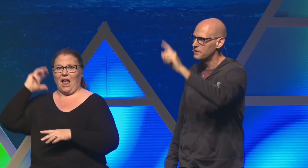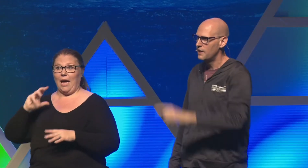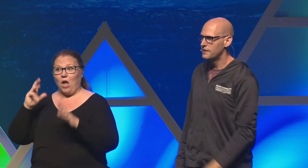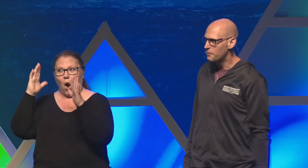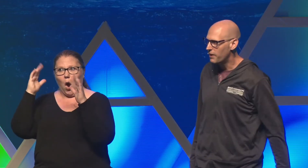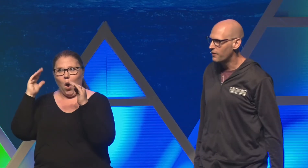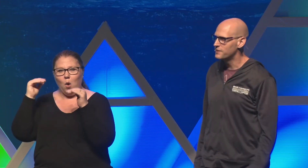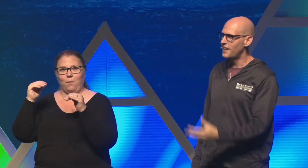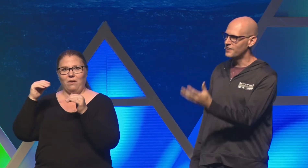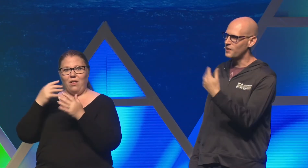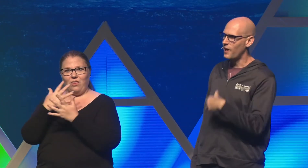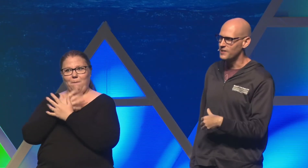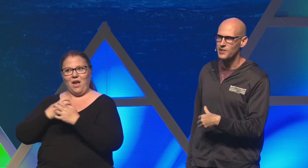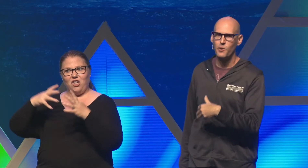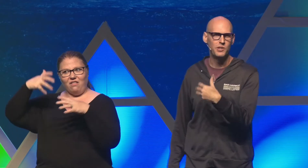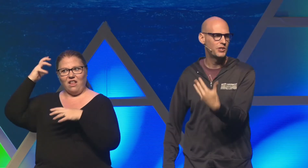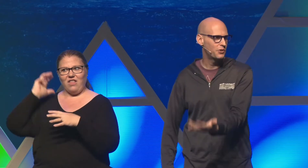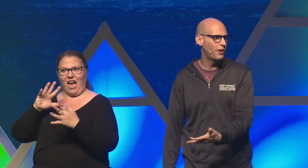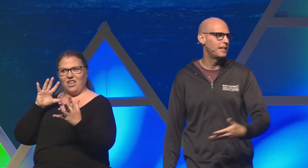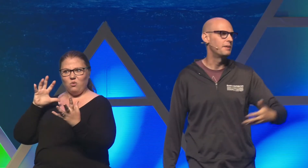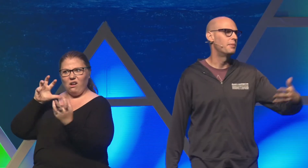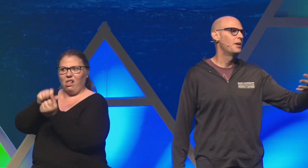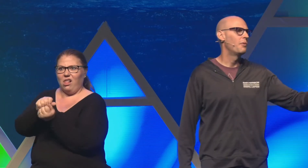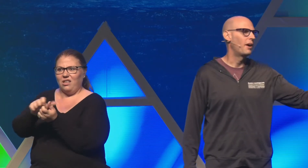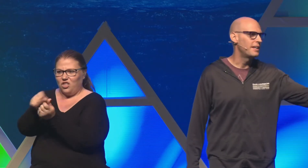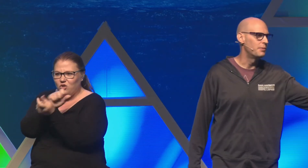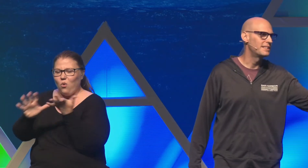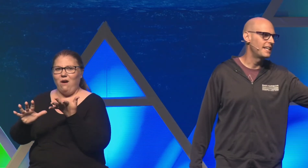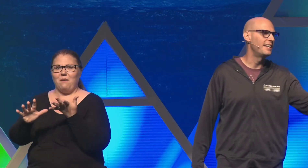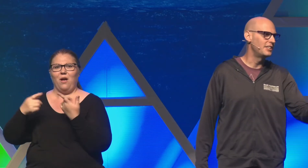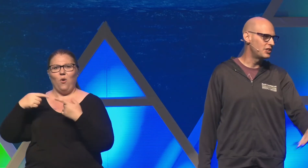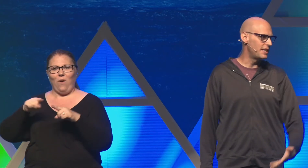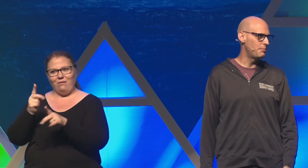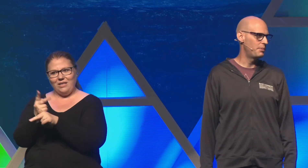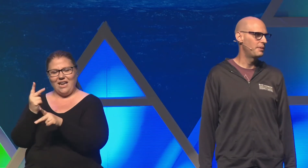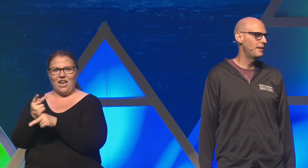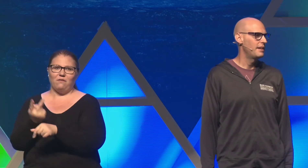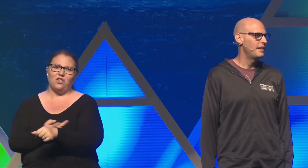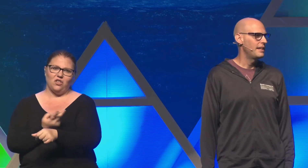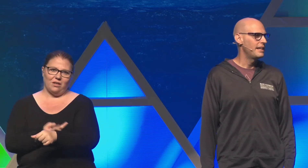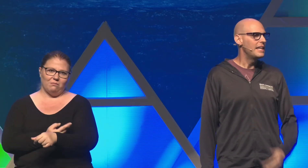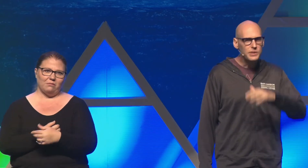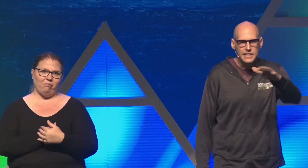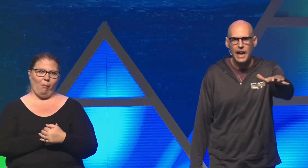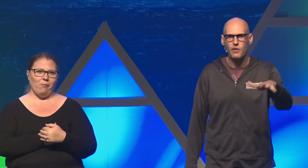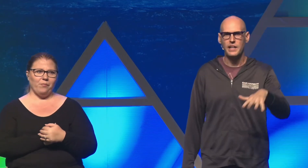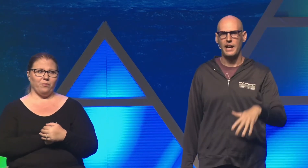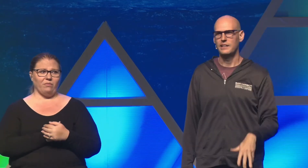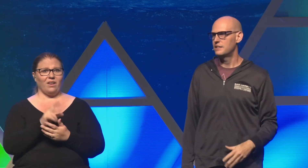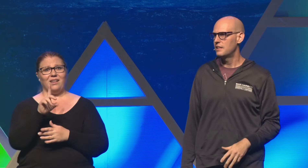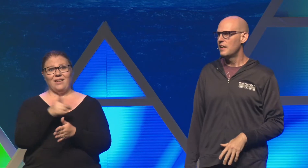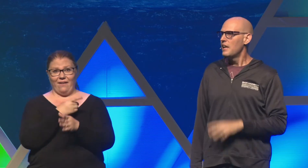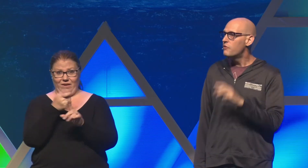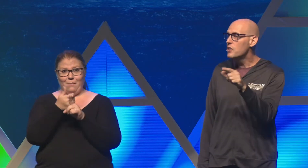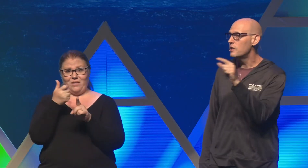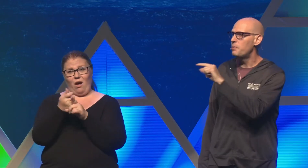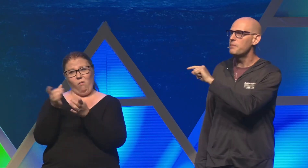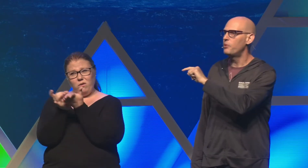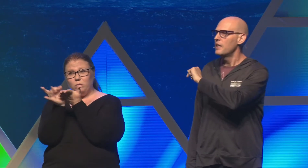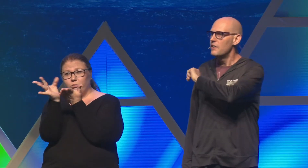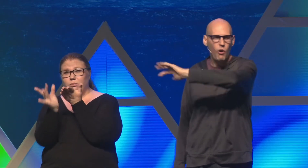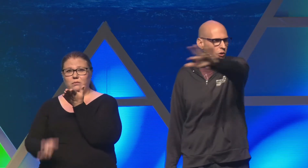hopes that the bears and the lions would destroy him while he was tending sheep. He was the outcast.